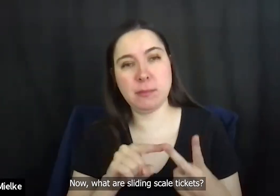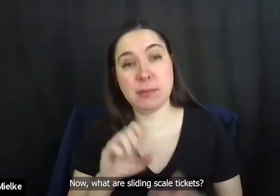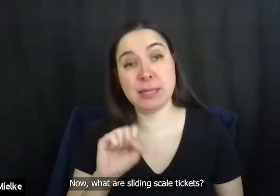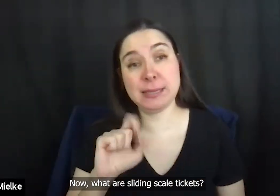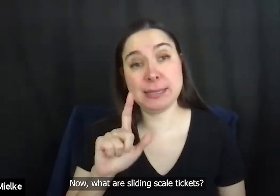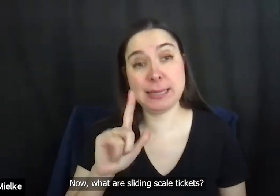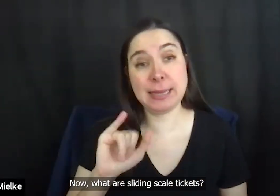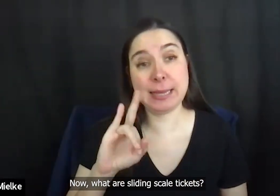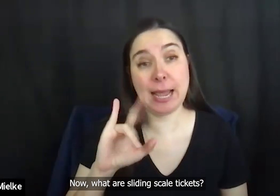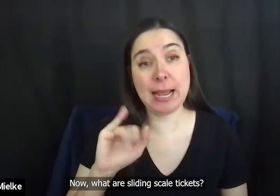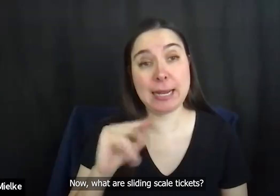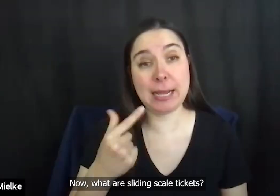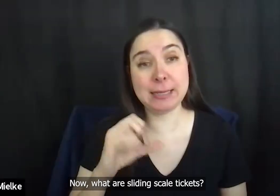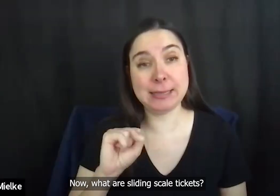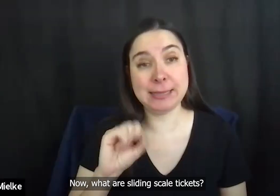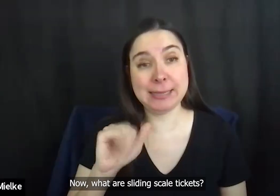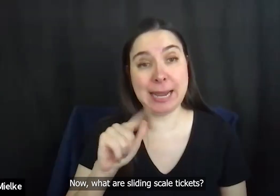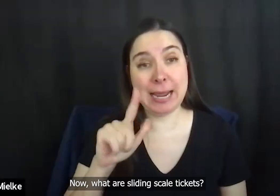Now, what are sliding scale tickets?